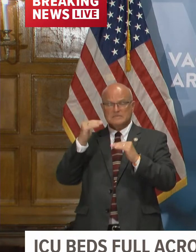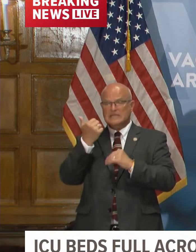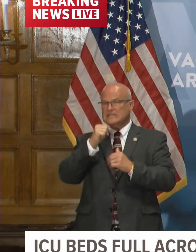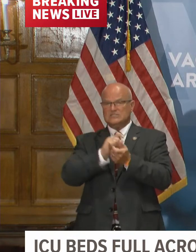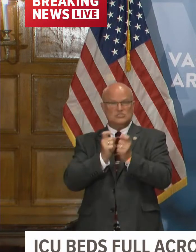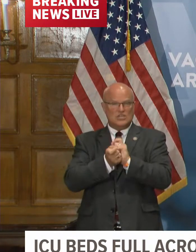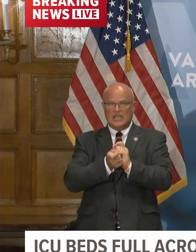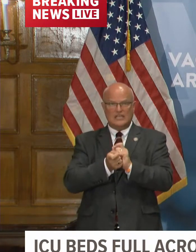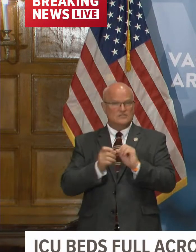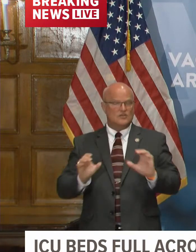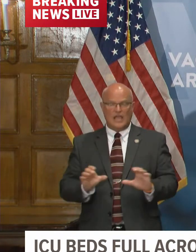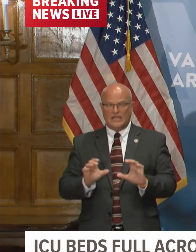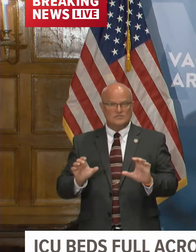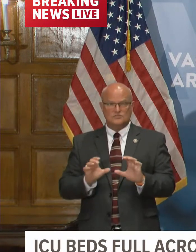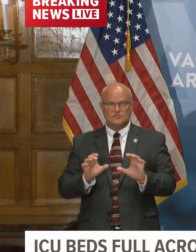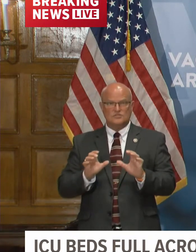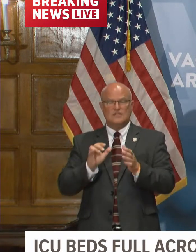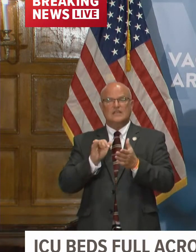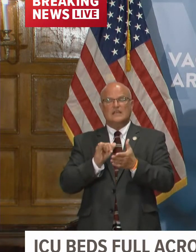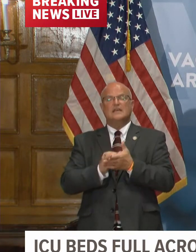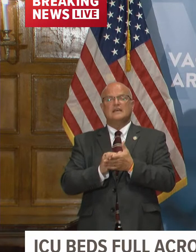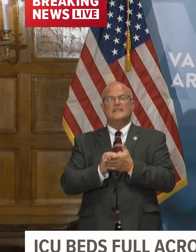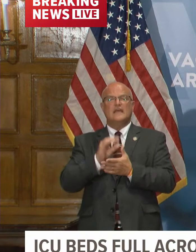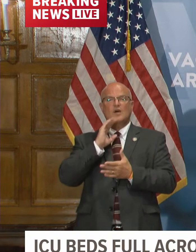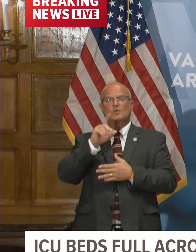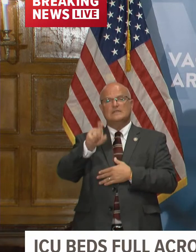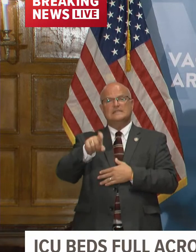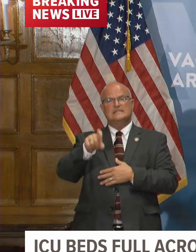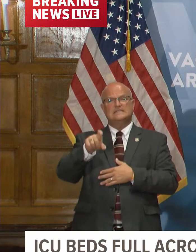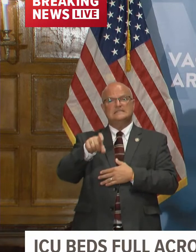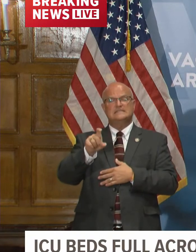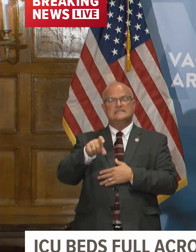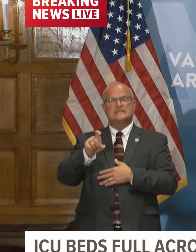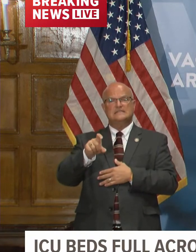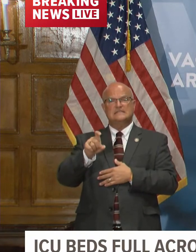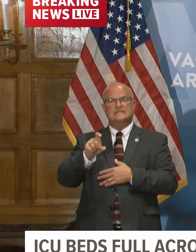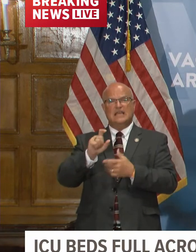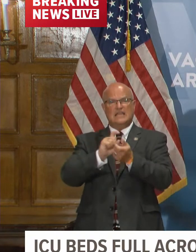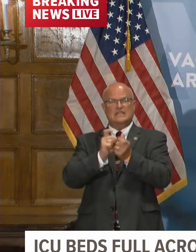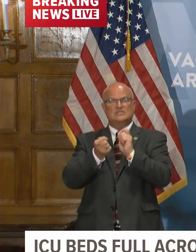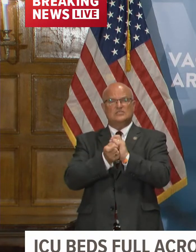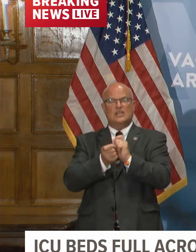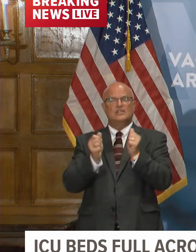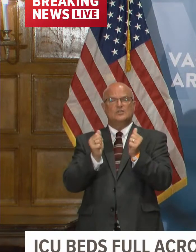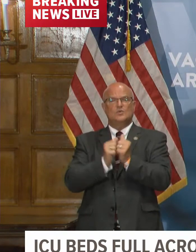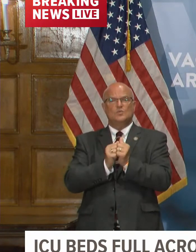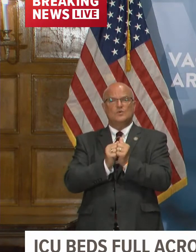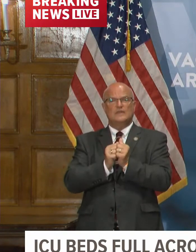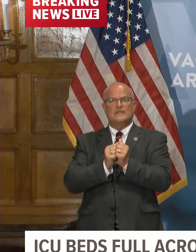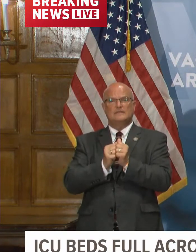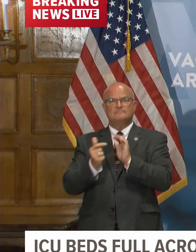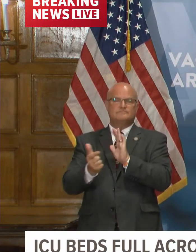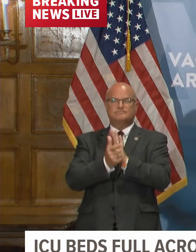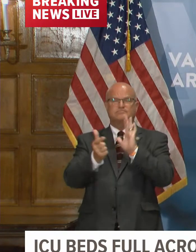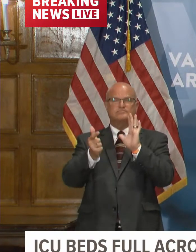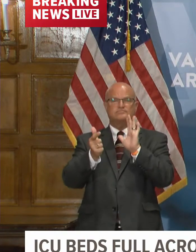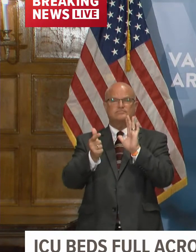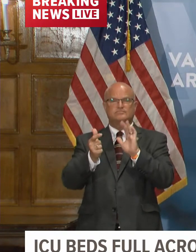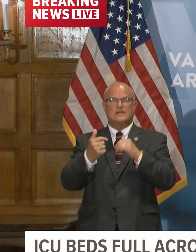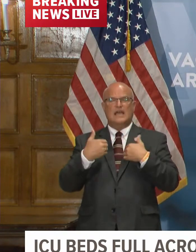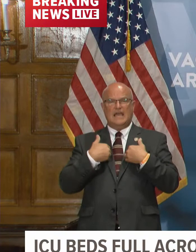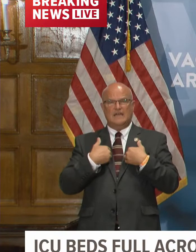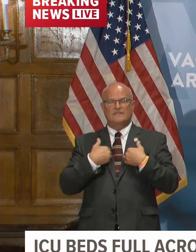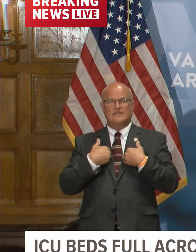any change or action that would necessitate a change in the prohibition